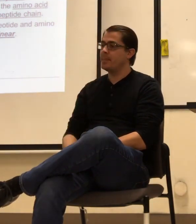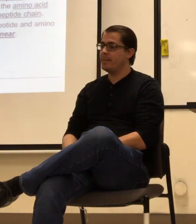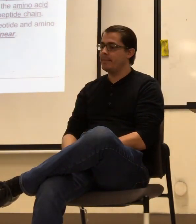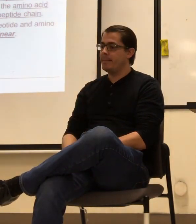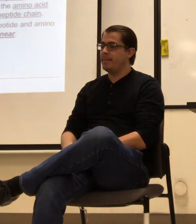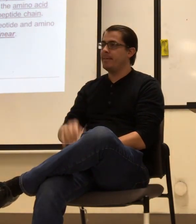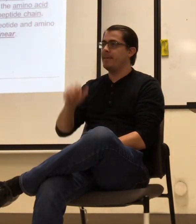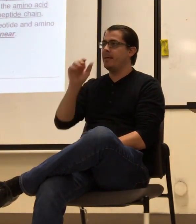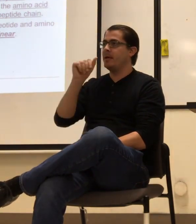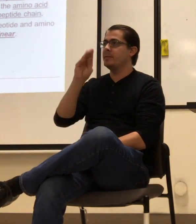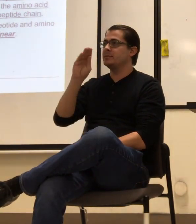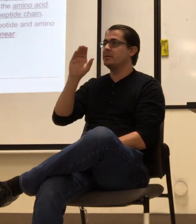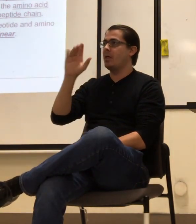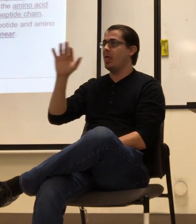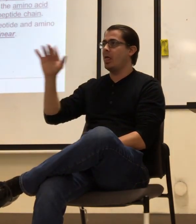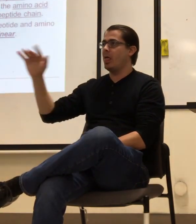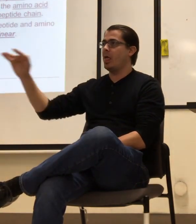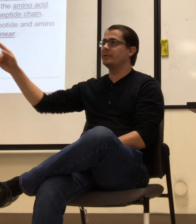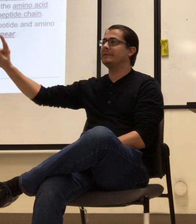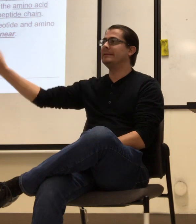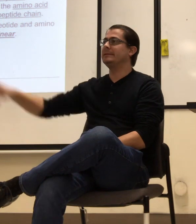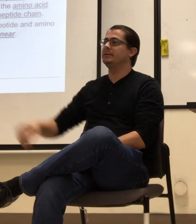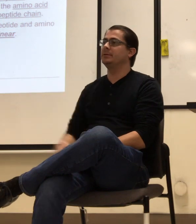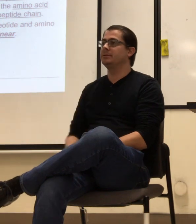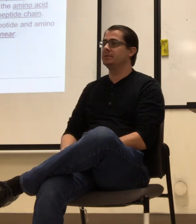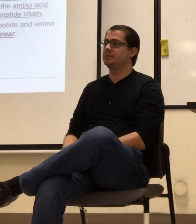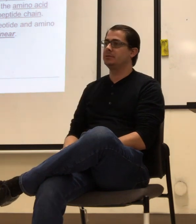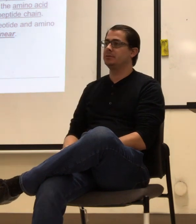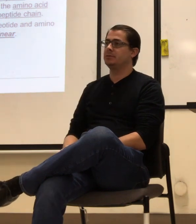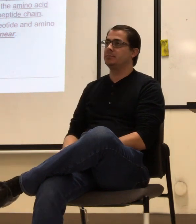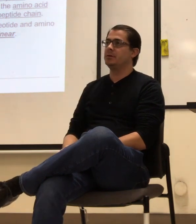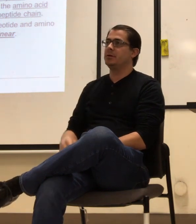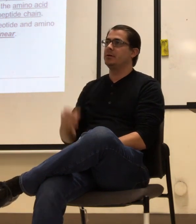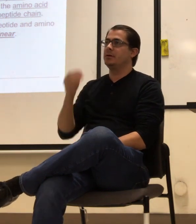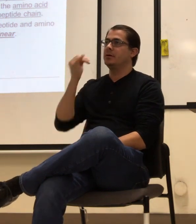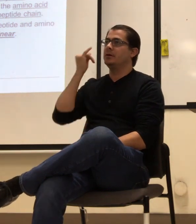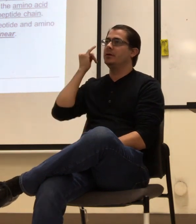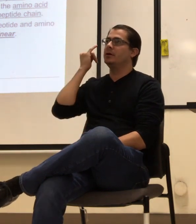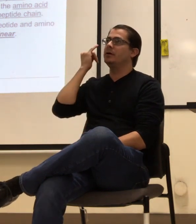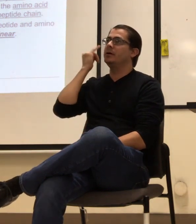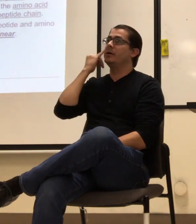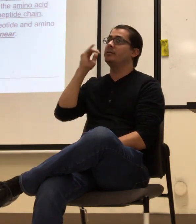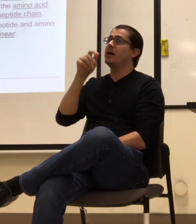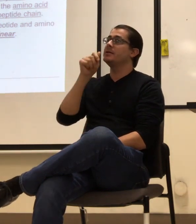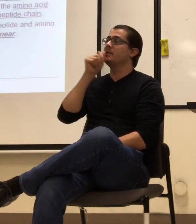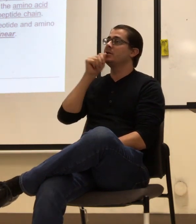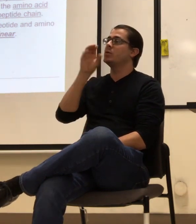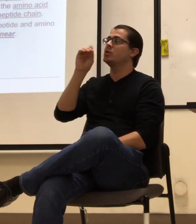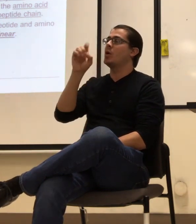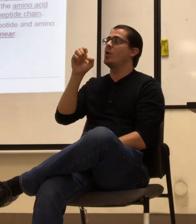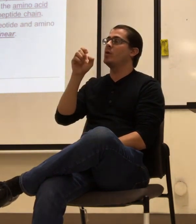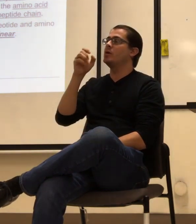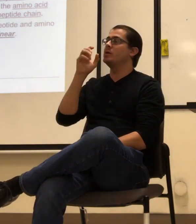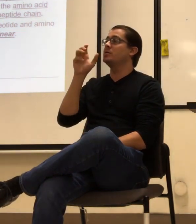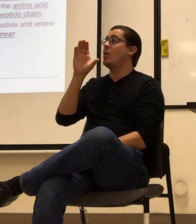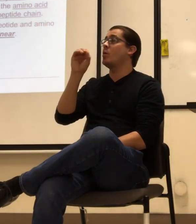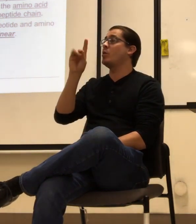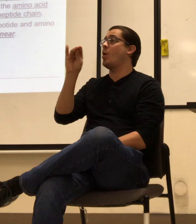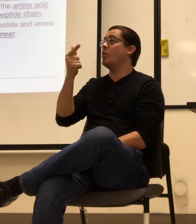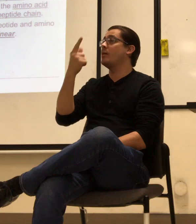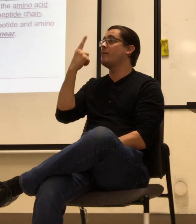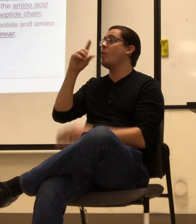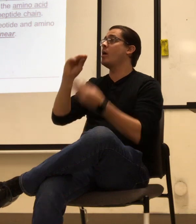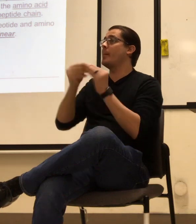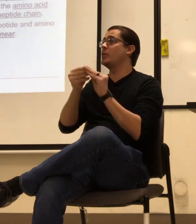A, B, C, D, E, F, G, all the way to Z. And let's say that this secret code is coding for numbers. And